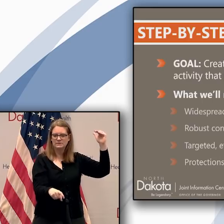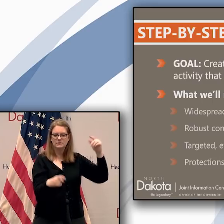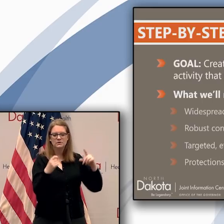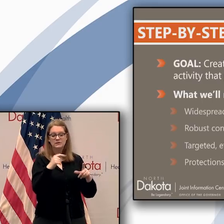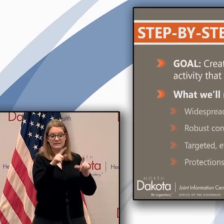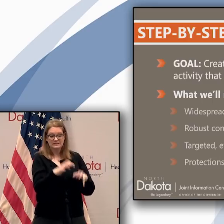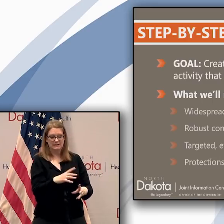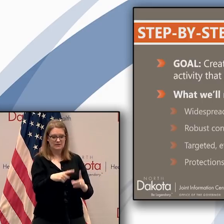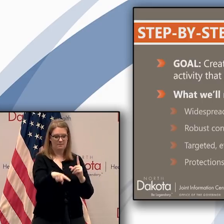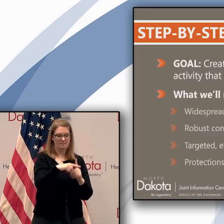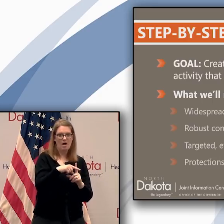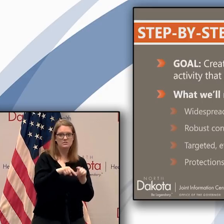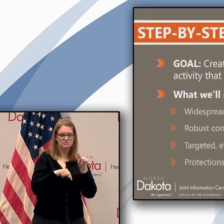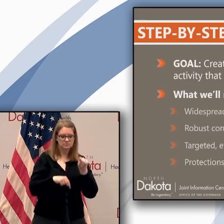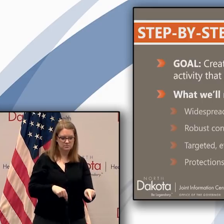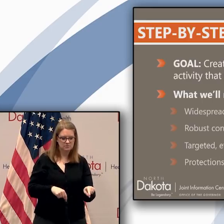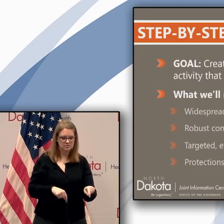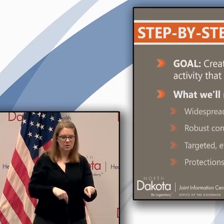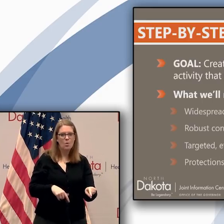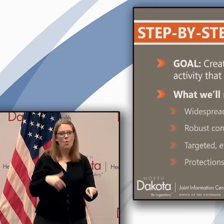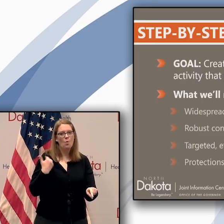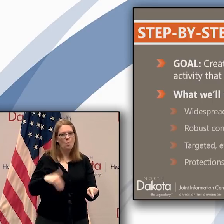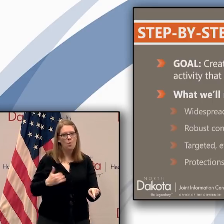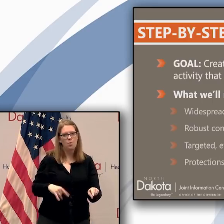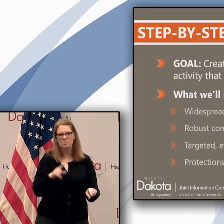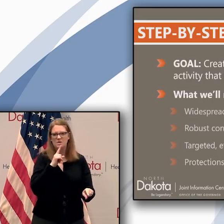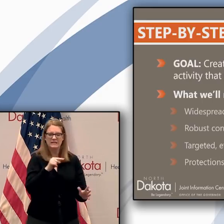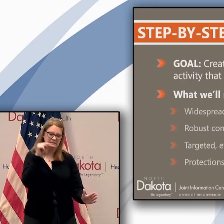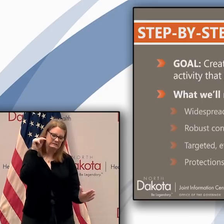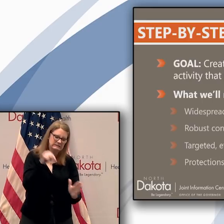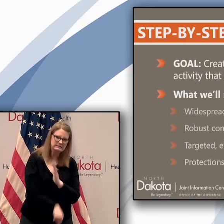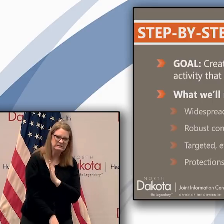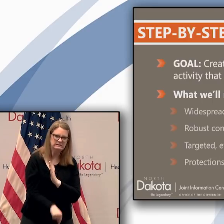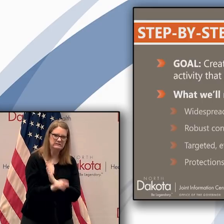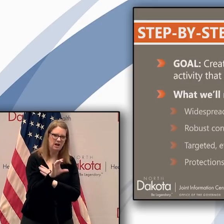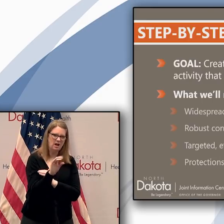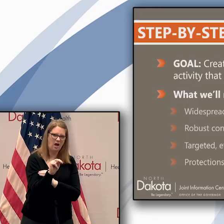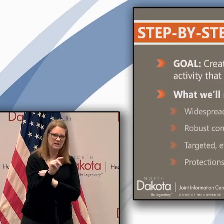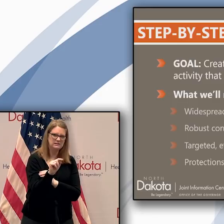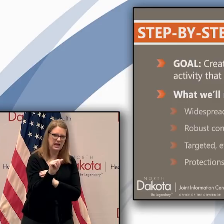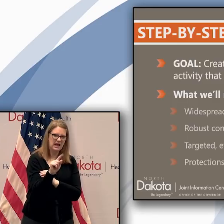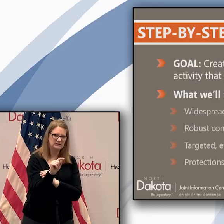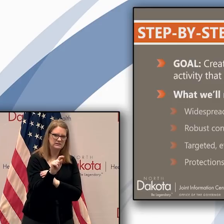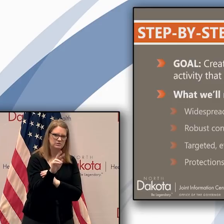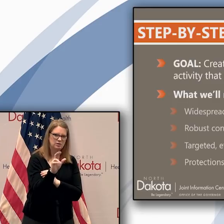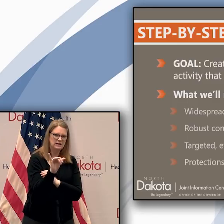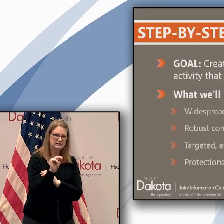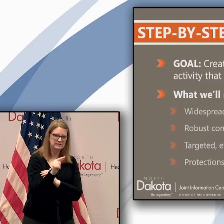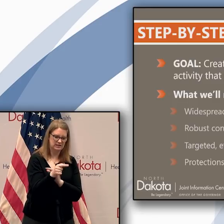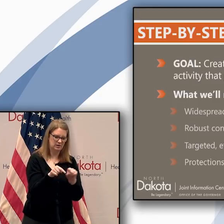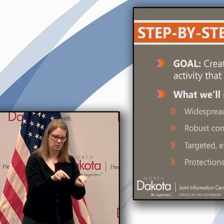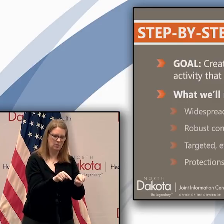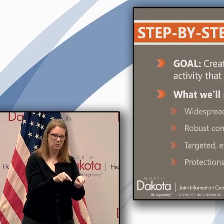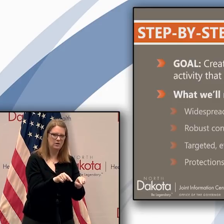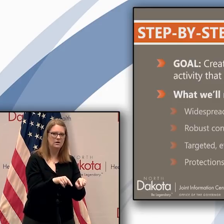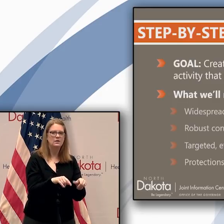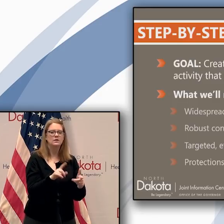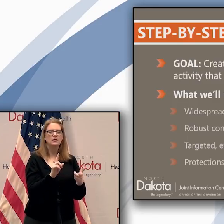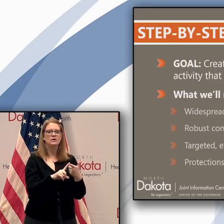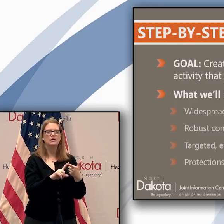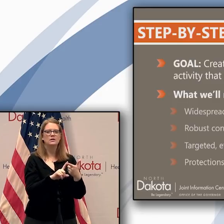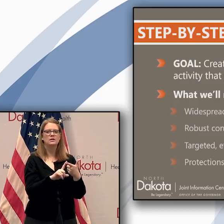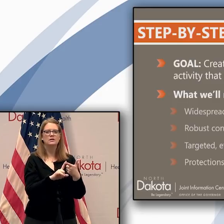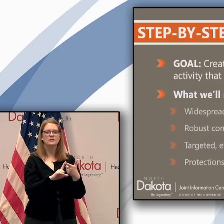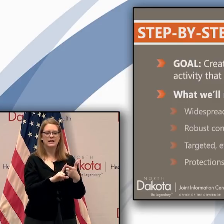positive, we've got to be able to deliver really robust contact tracing to follow that up. We got targeted